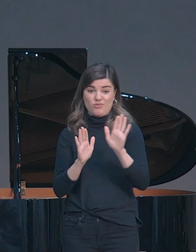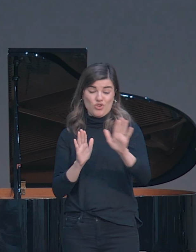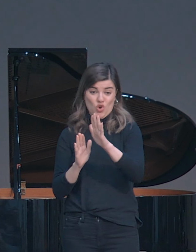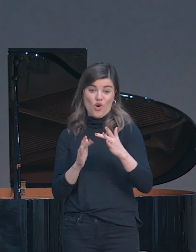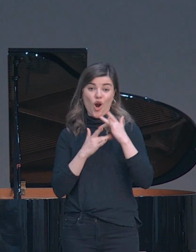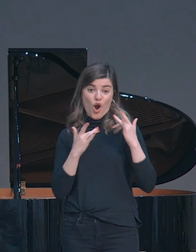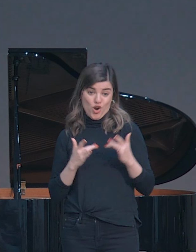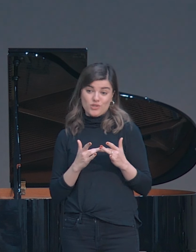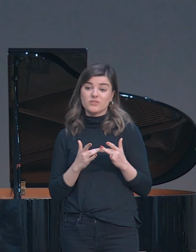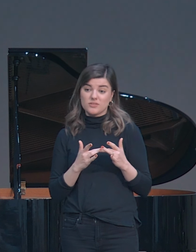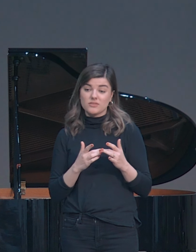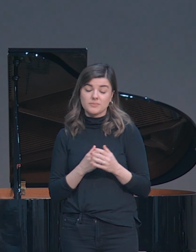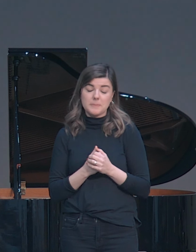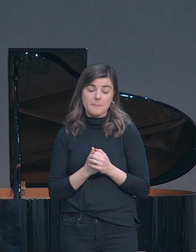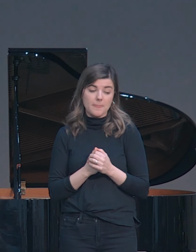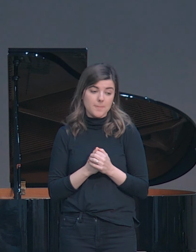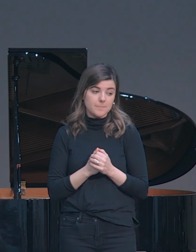as anything.